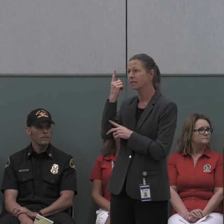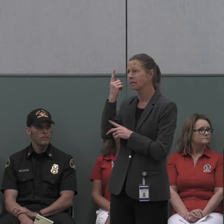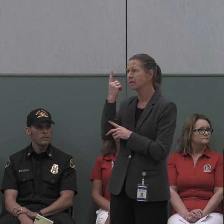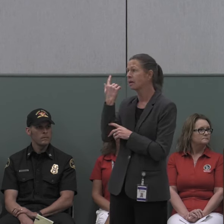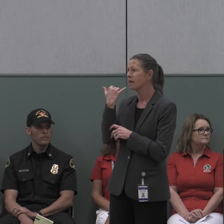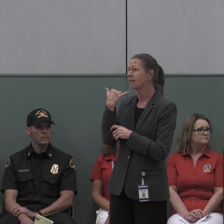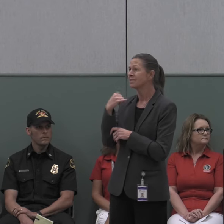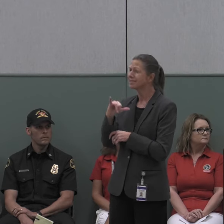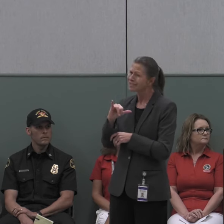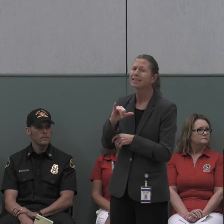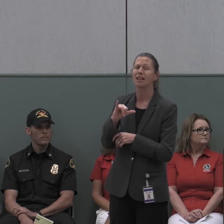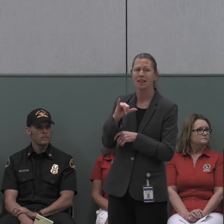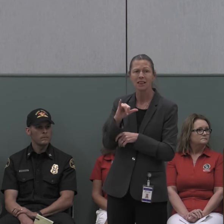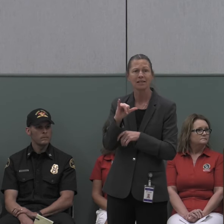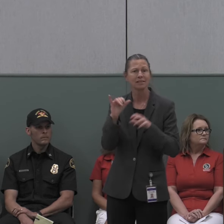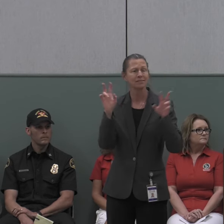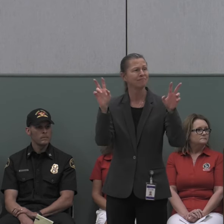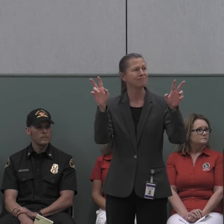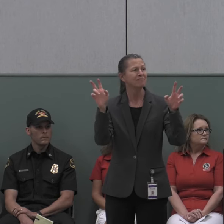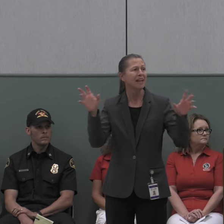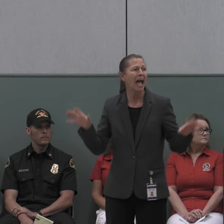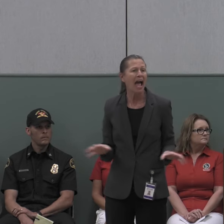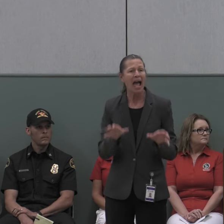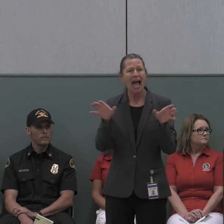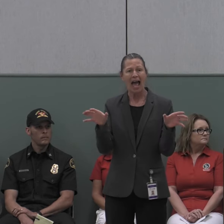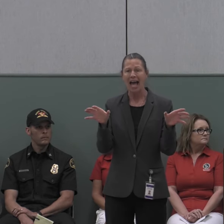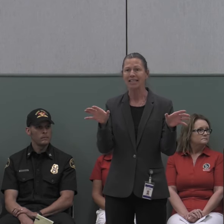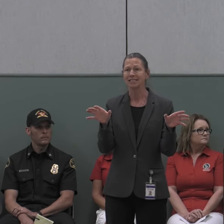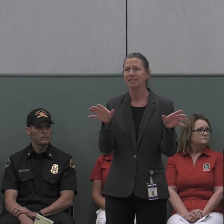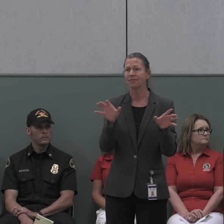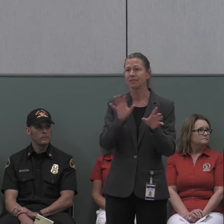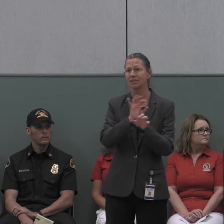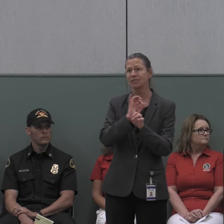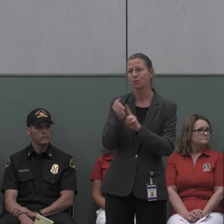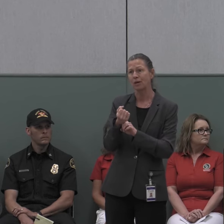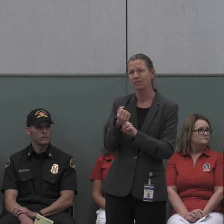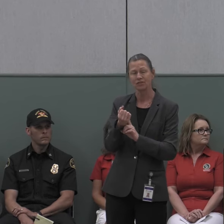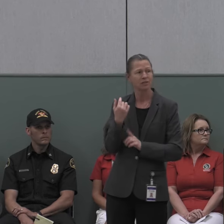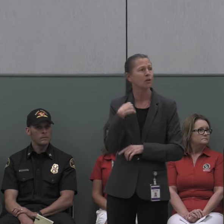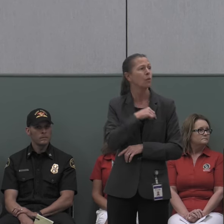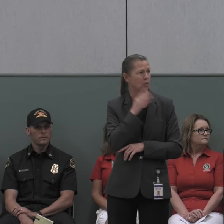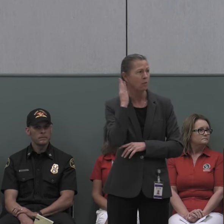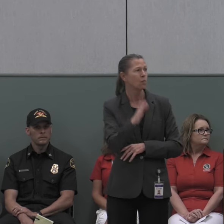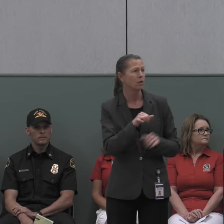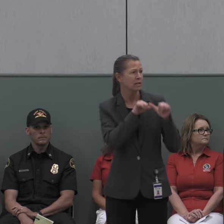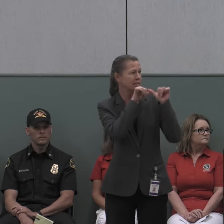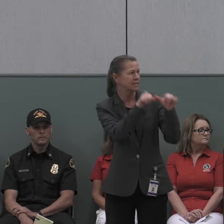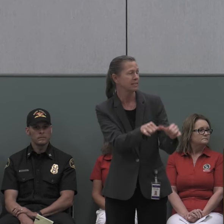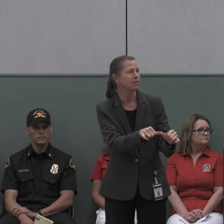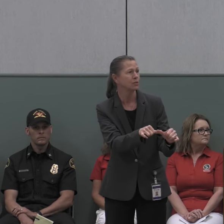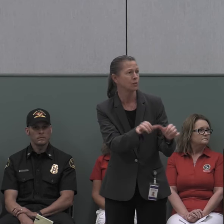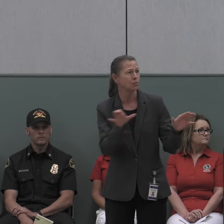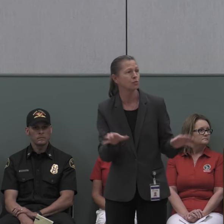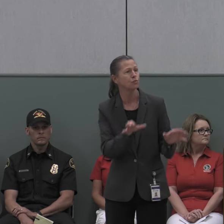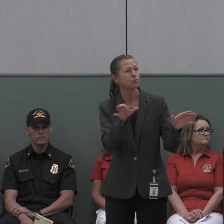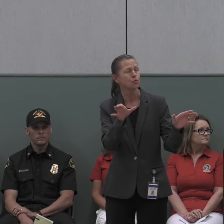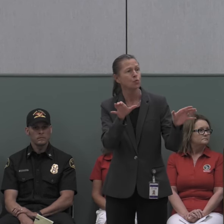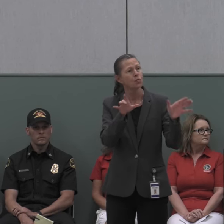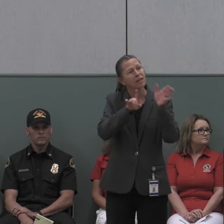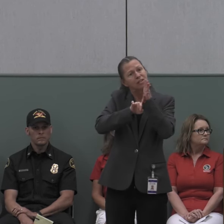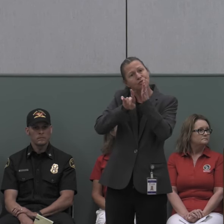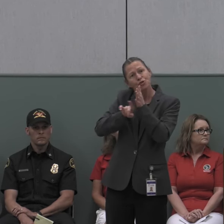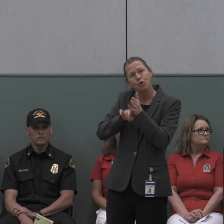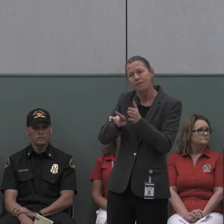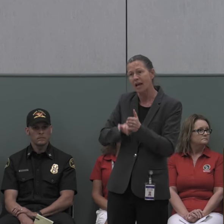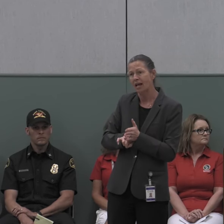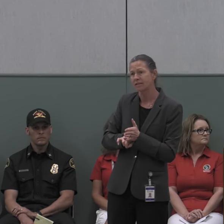remains an active situation, and we will continue to do the surveys on ground and